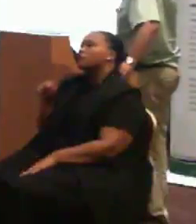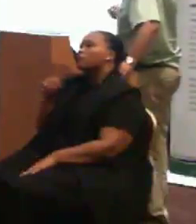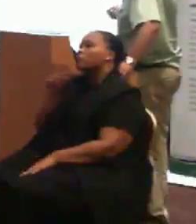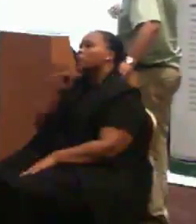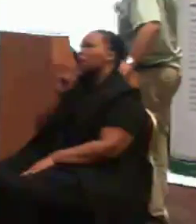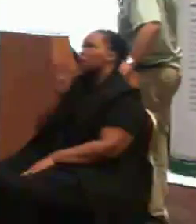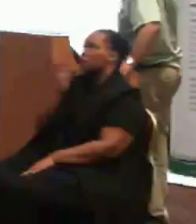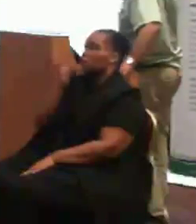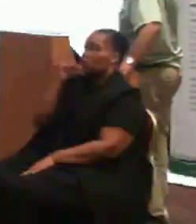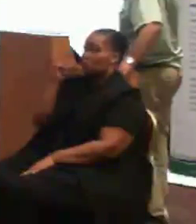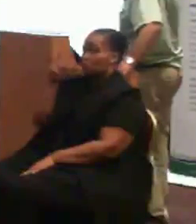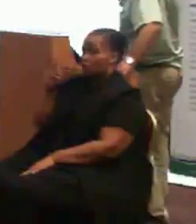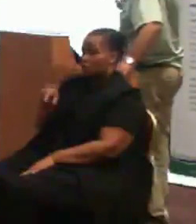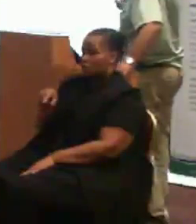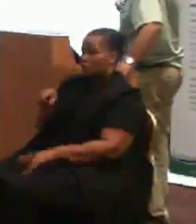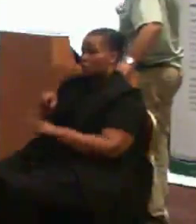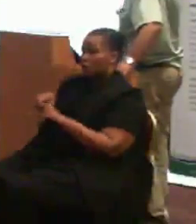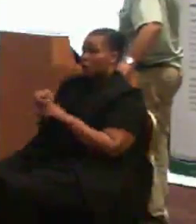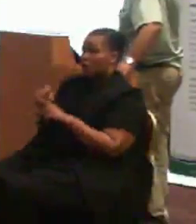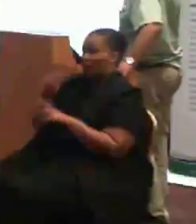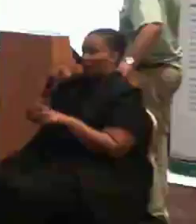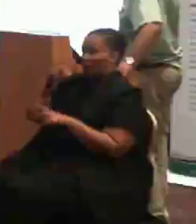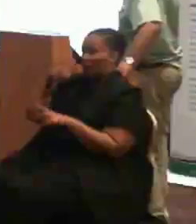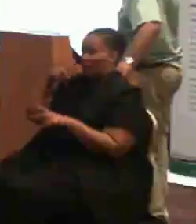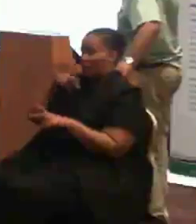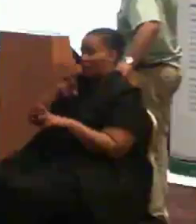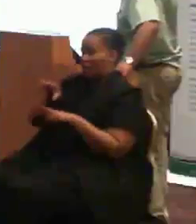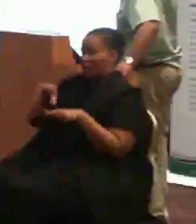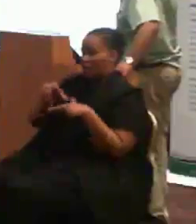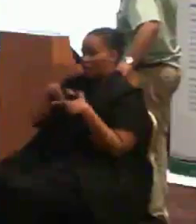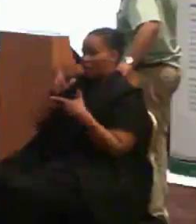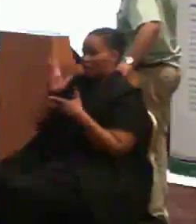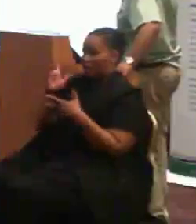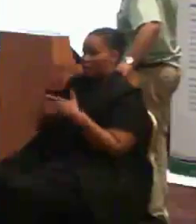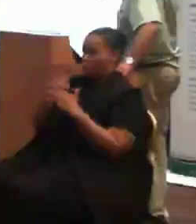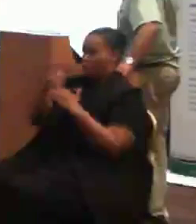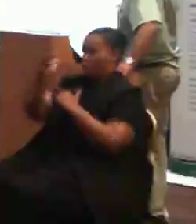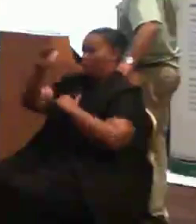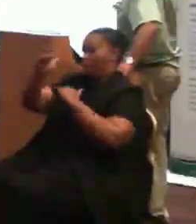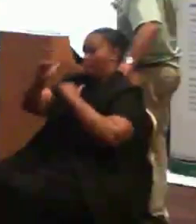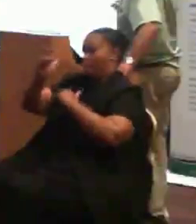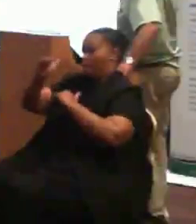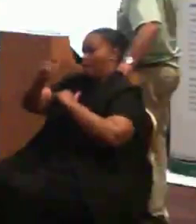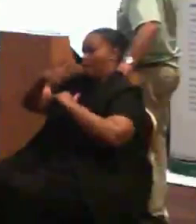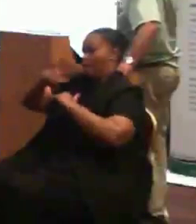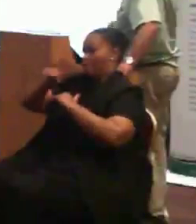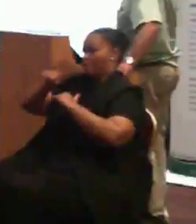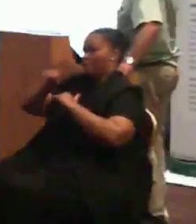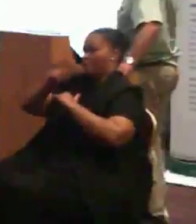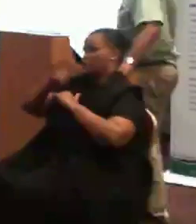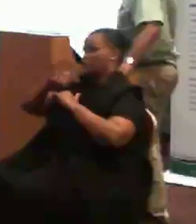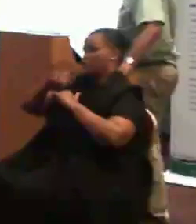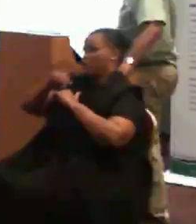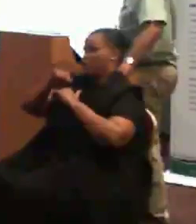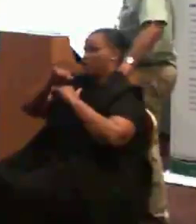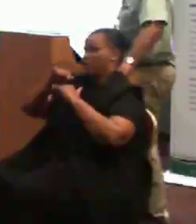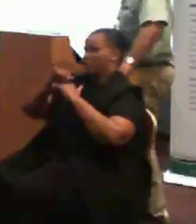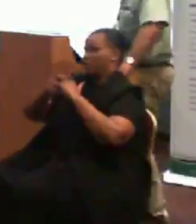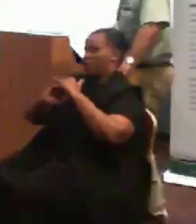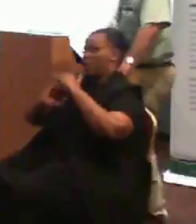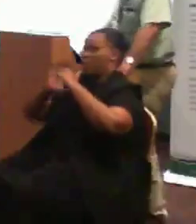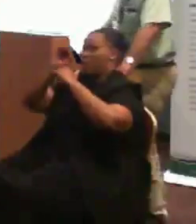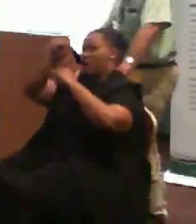look. But this is what is in reality. And we have to fill this gap. We have to pay for this above inflation